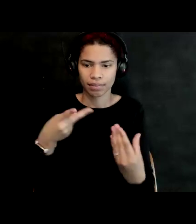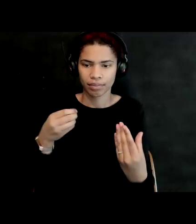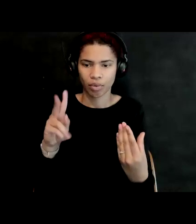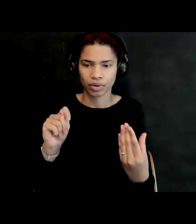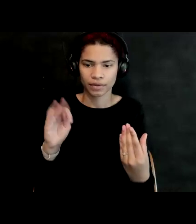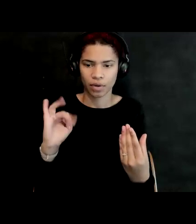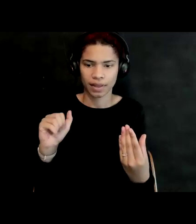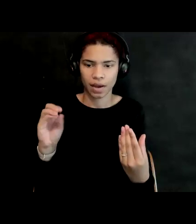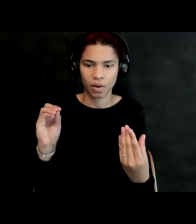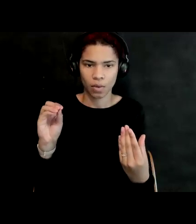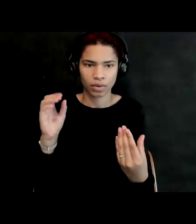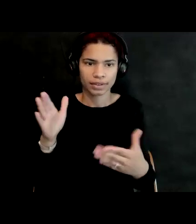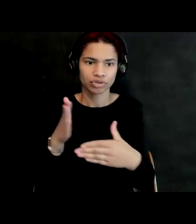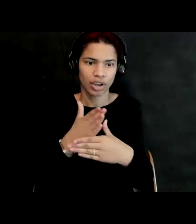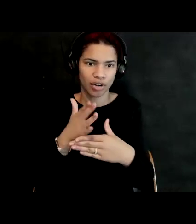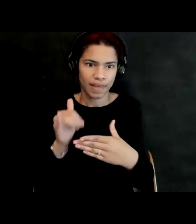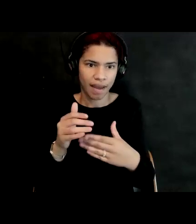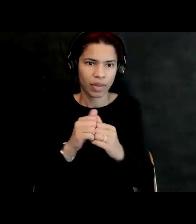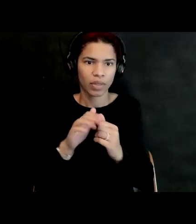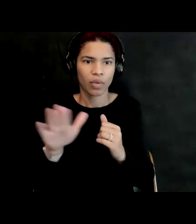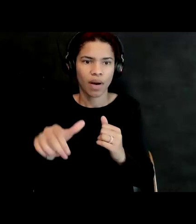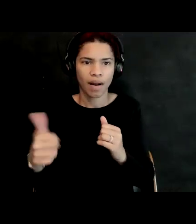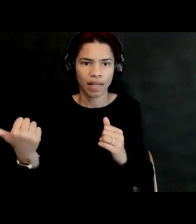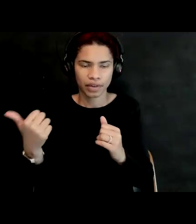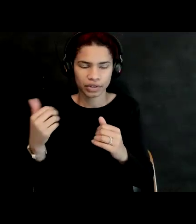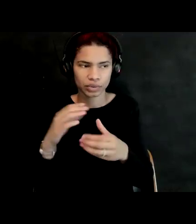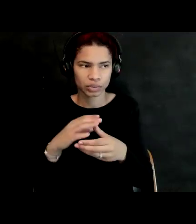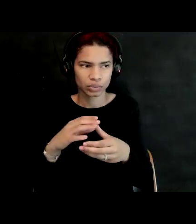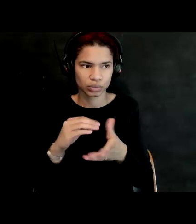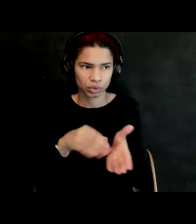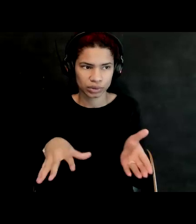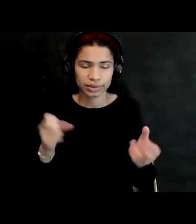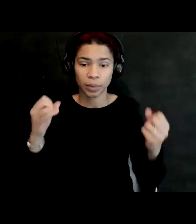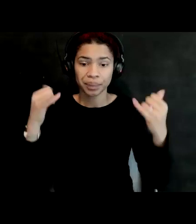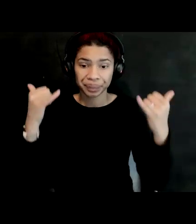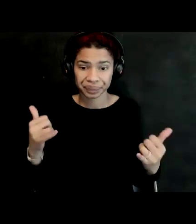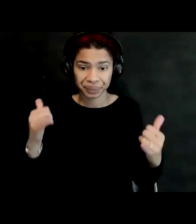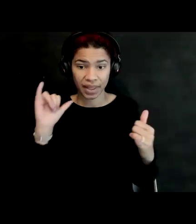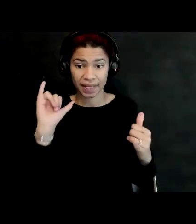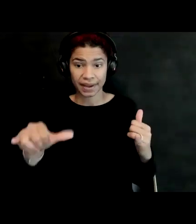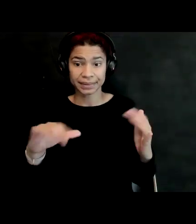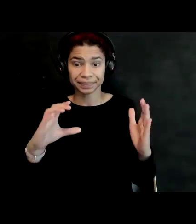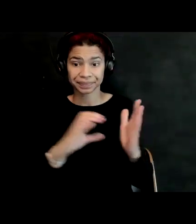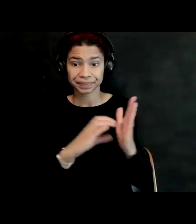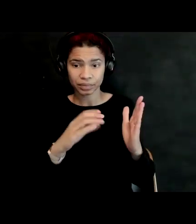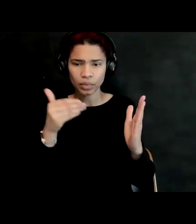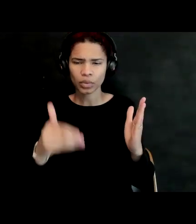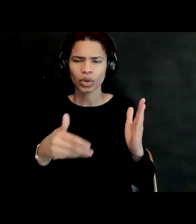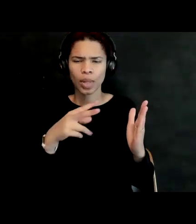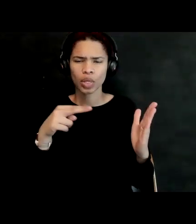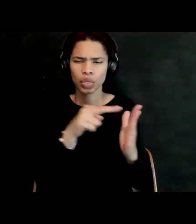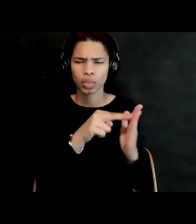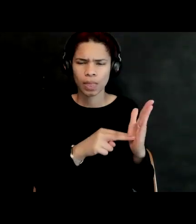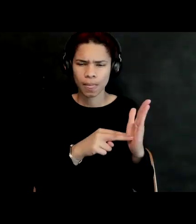your other students. So let's take this short monologue here for you to look at.